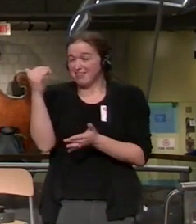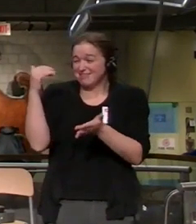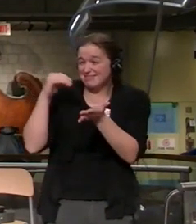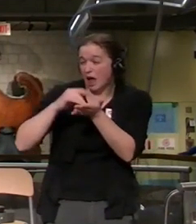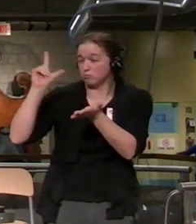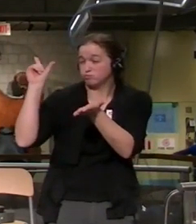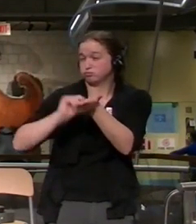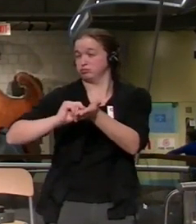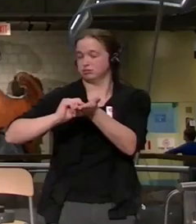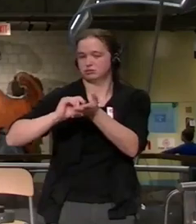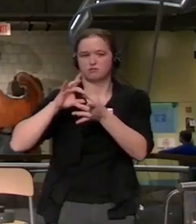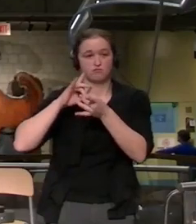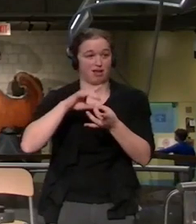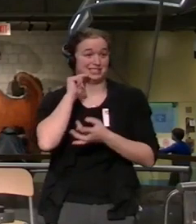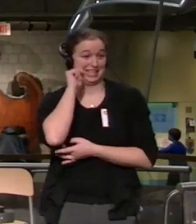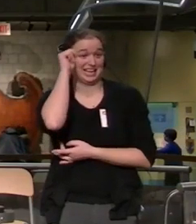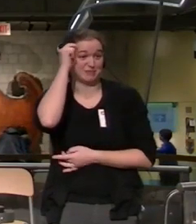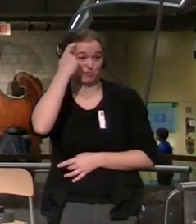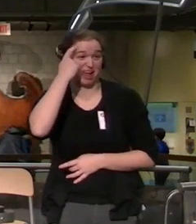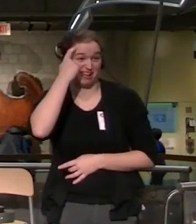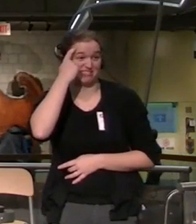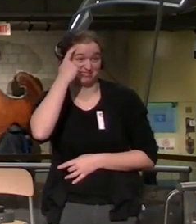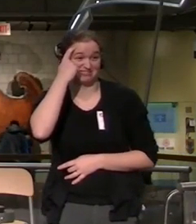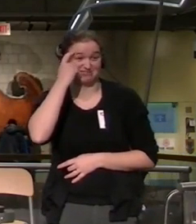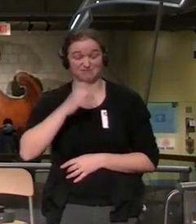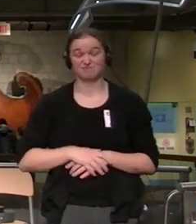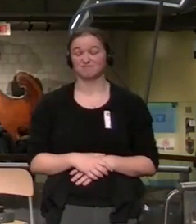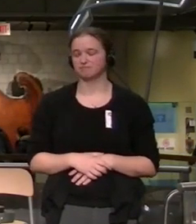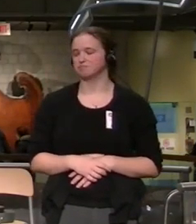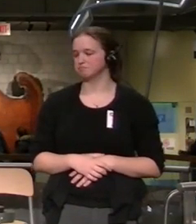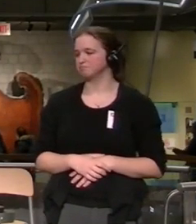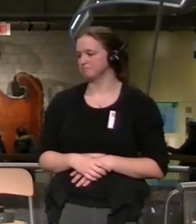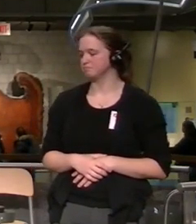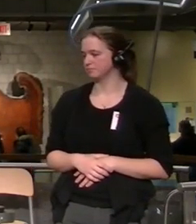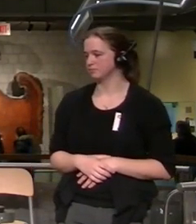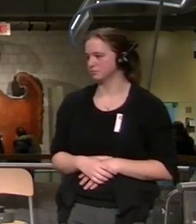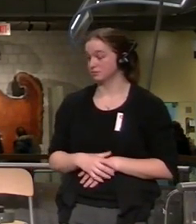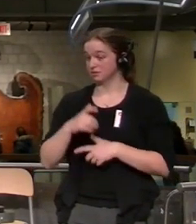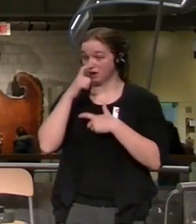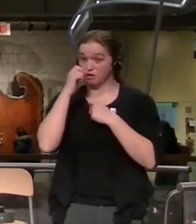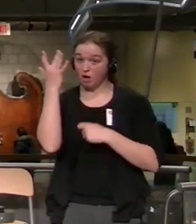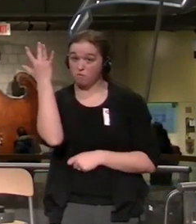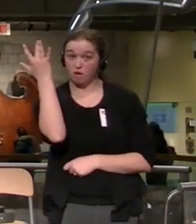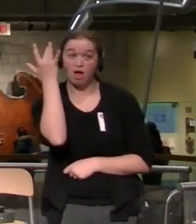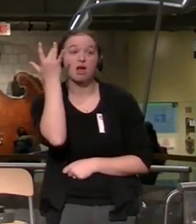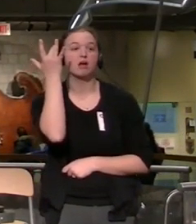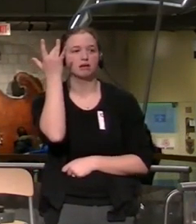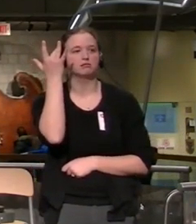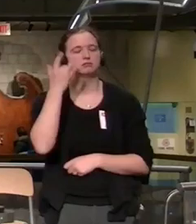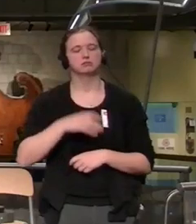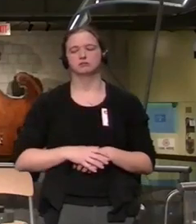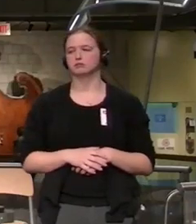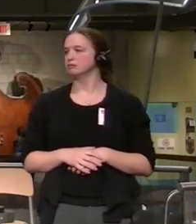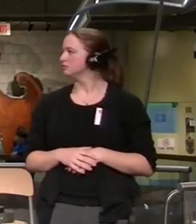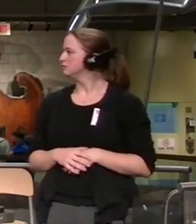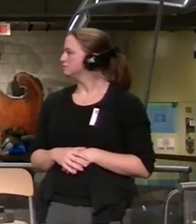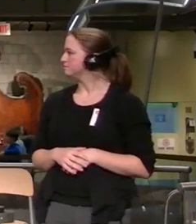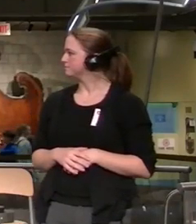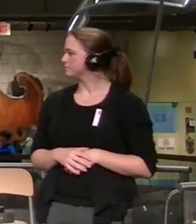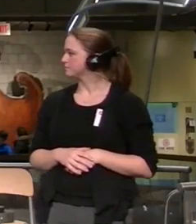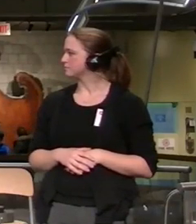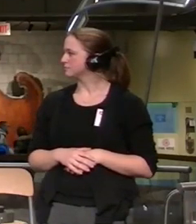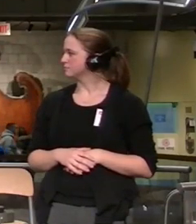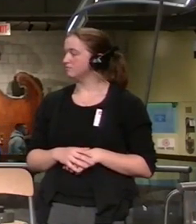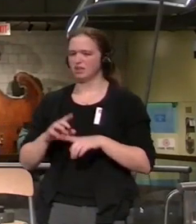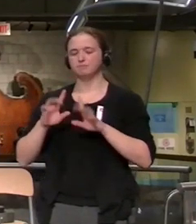publications that have come out just about the teenage brain. So why is this interesting? And what is the difference? The difference is that